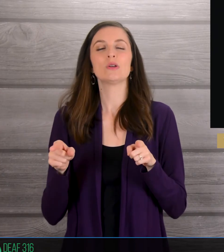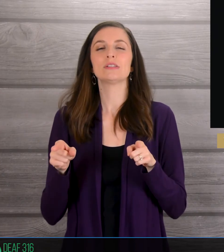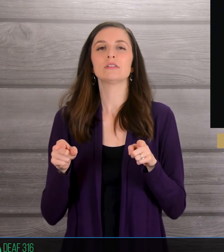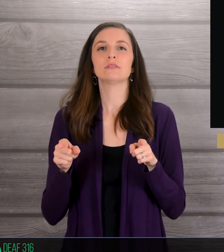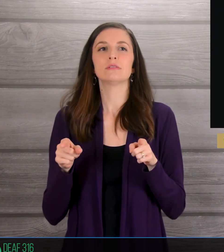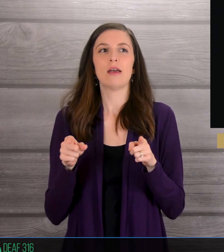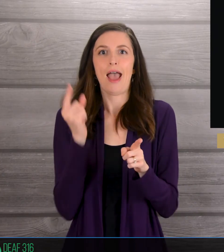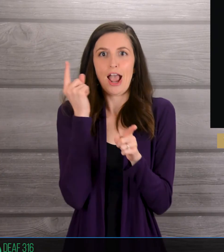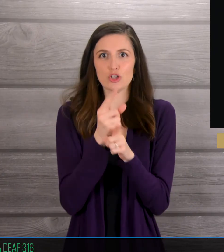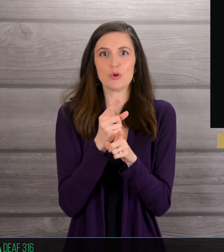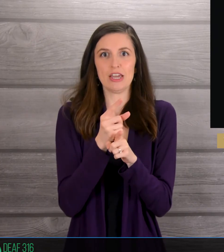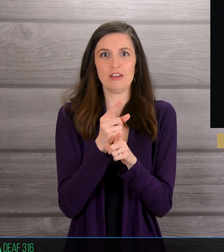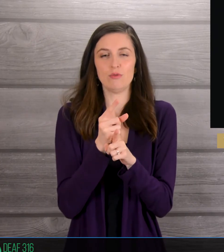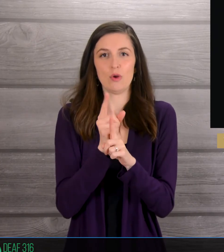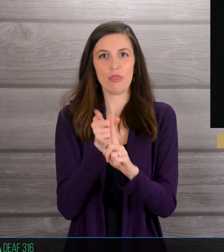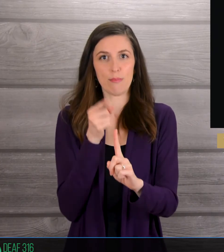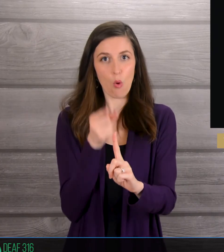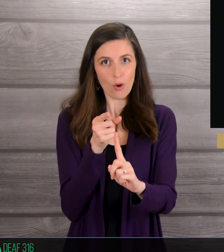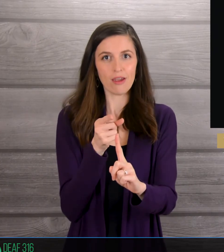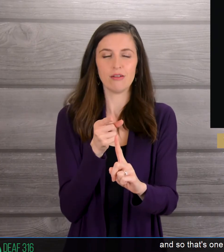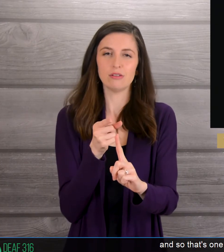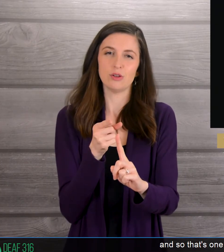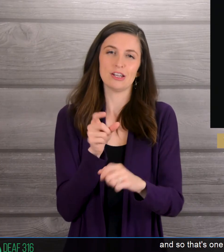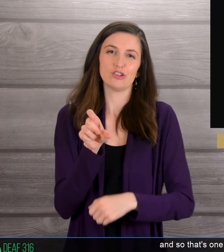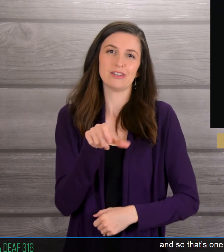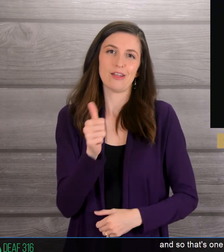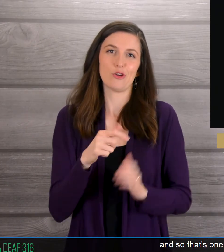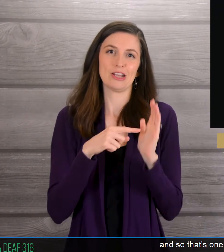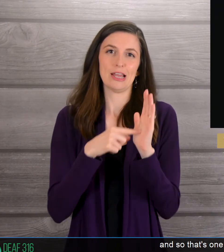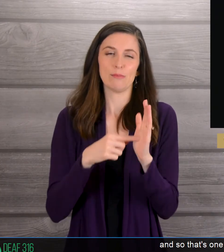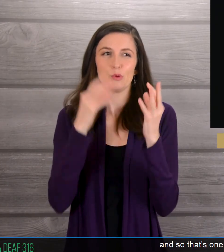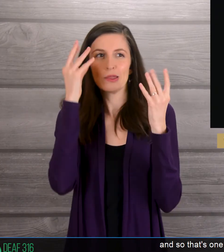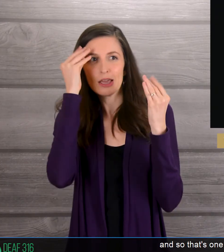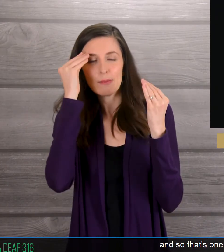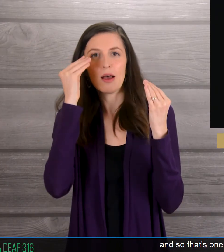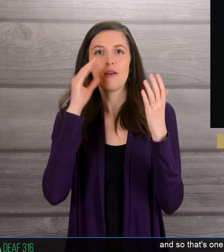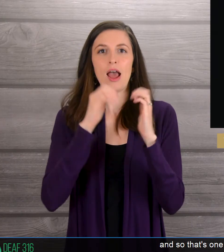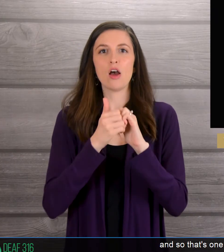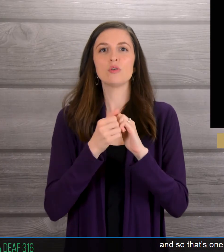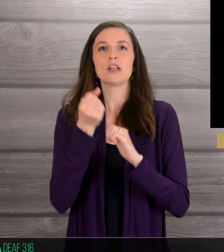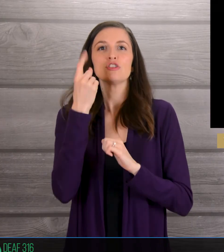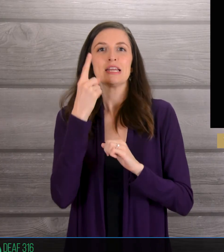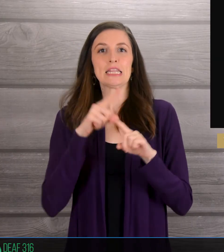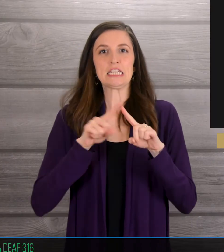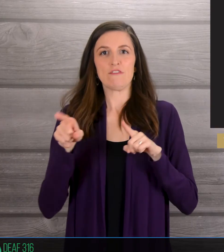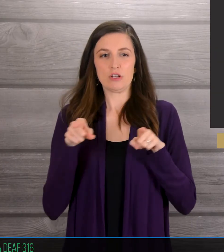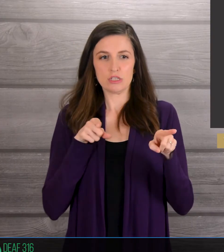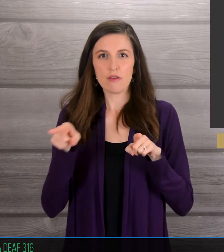accurate in what I'm intending to do. And so that's one way to think about Bible translation.